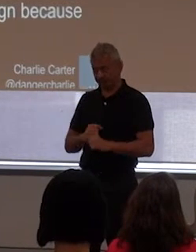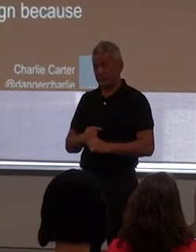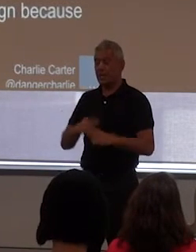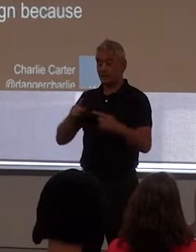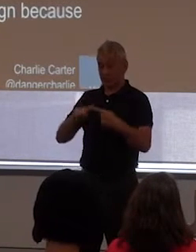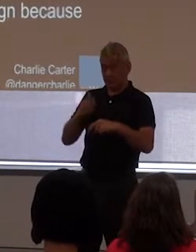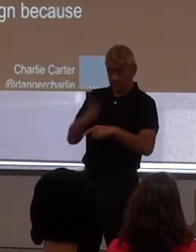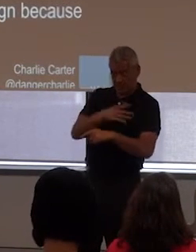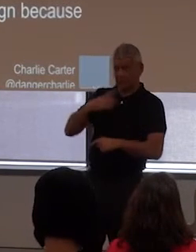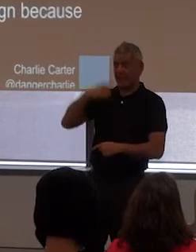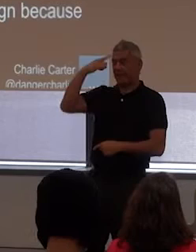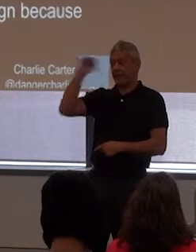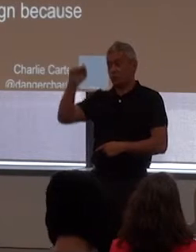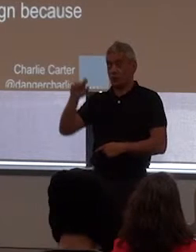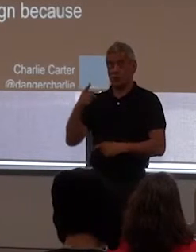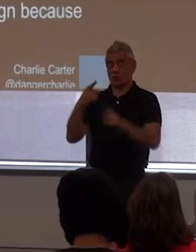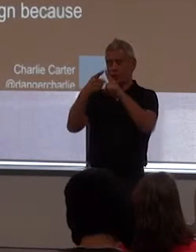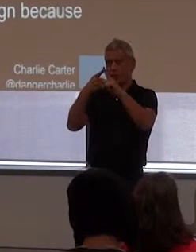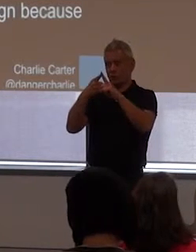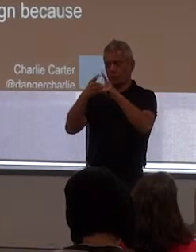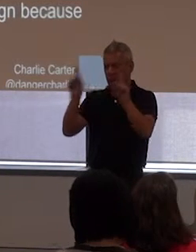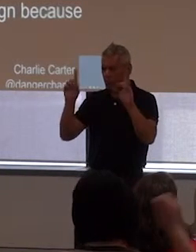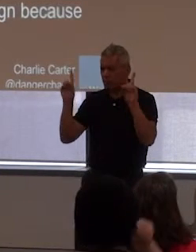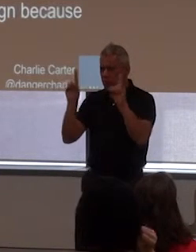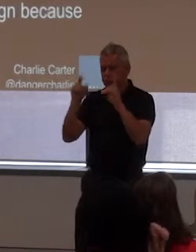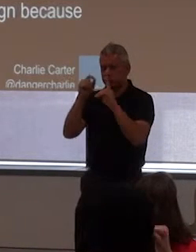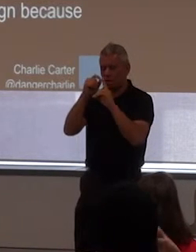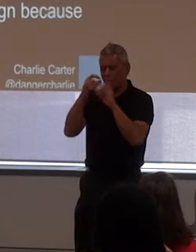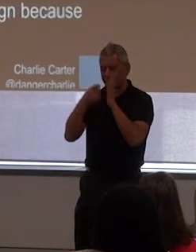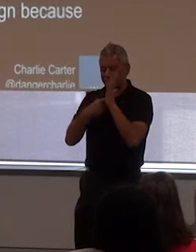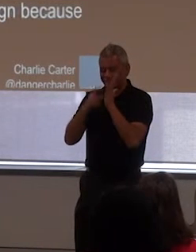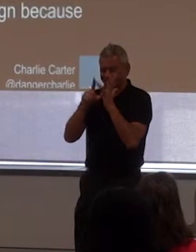goals for your page, the product, the whole site?